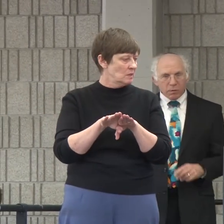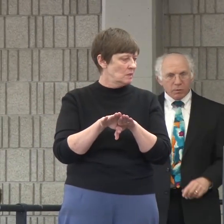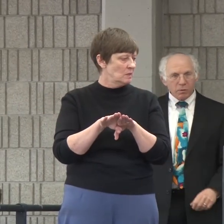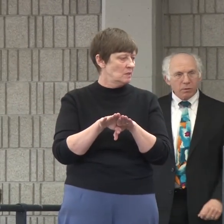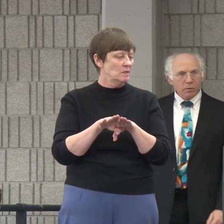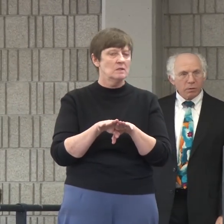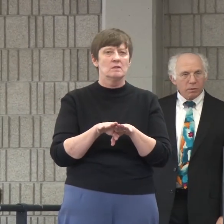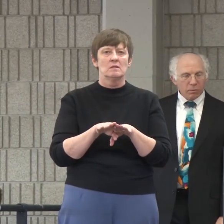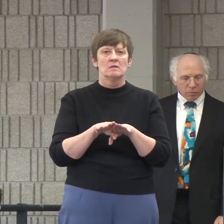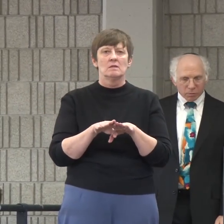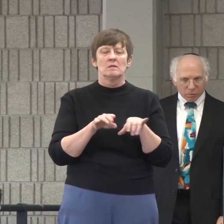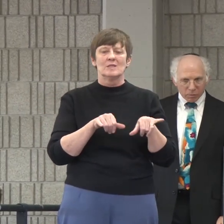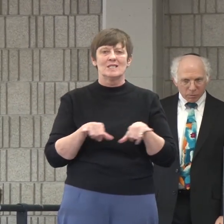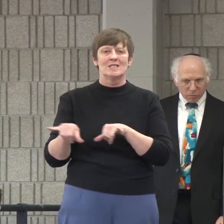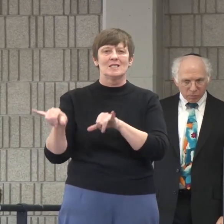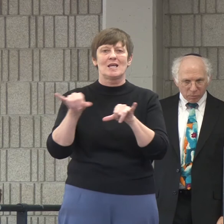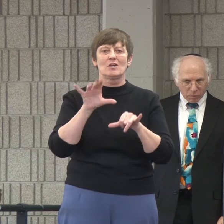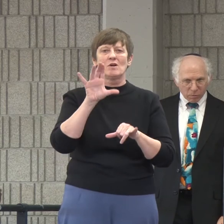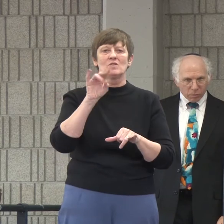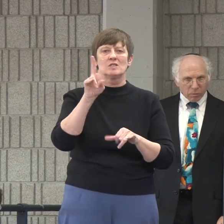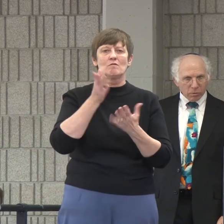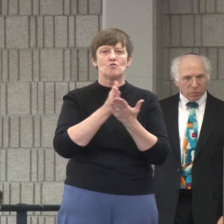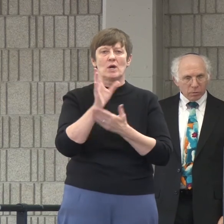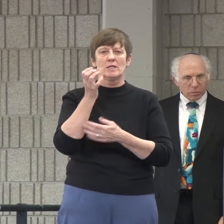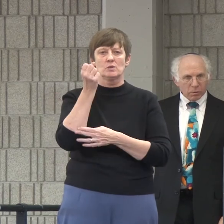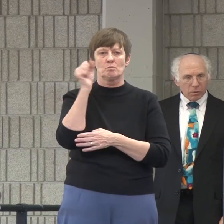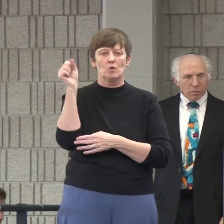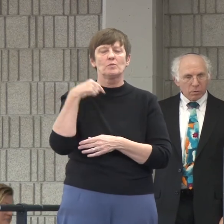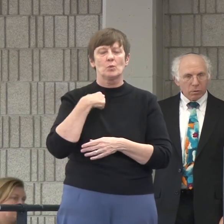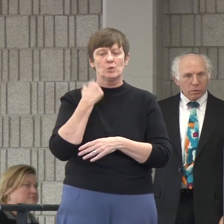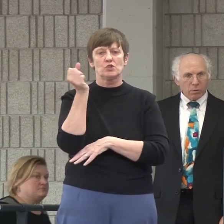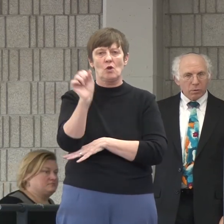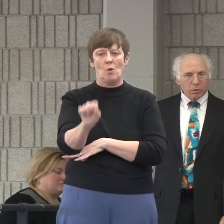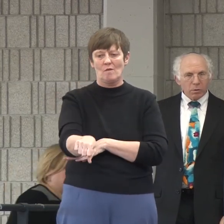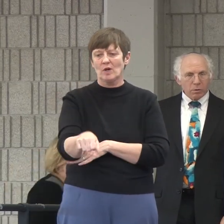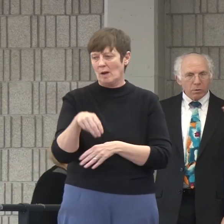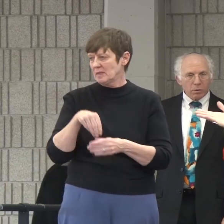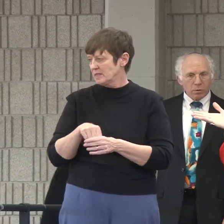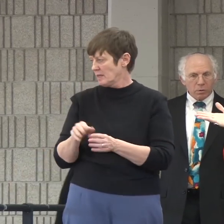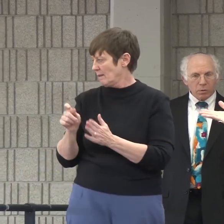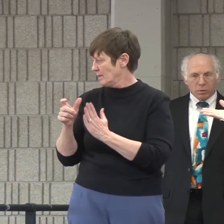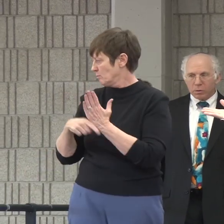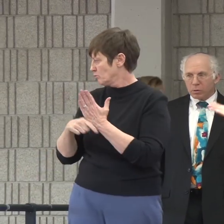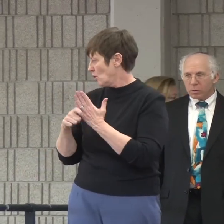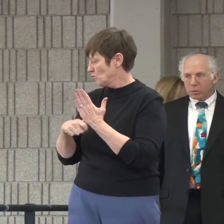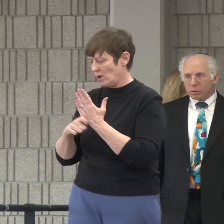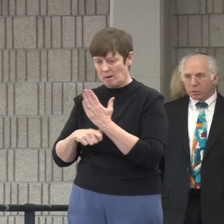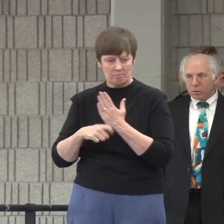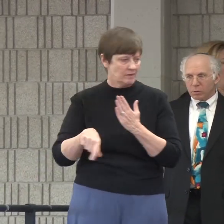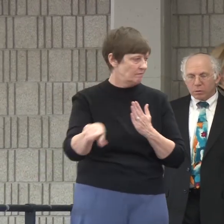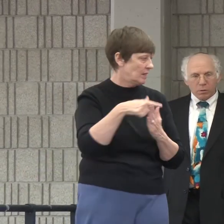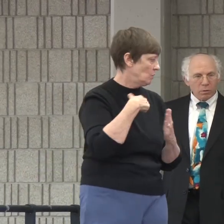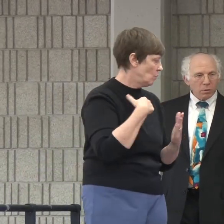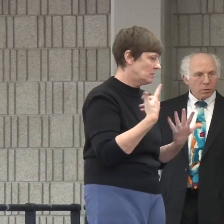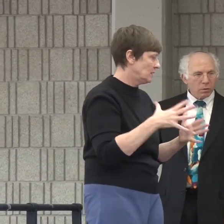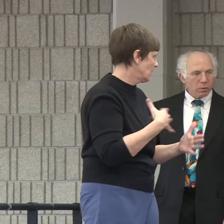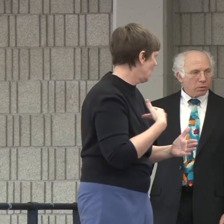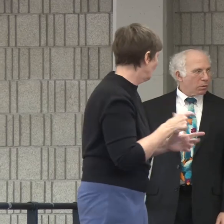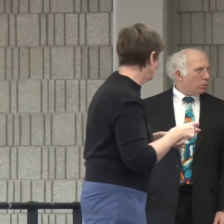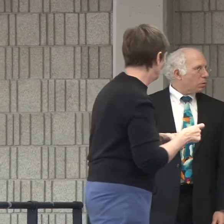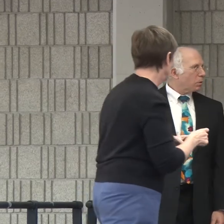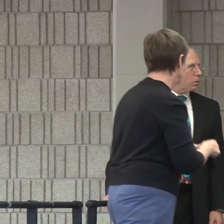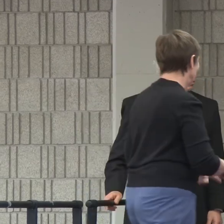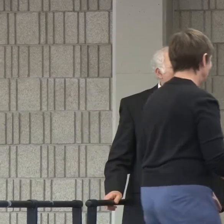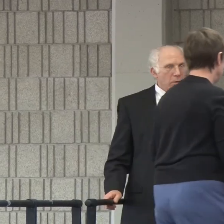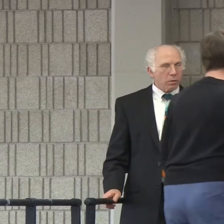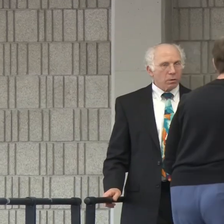standard of the civil rights movement, we shall overcome, which is in your programs. If there's anyone here who doesn't know the words, please